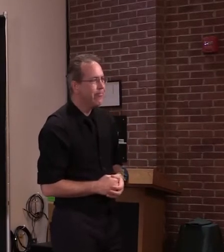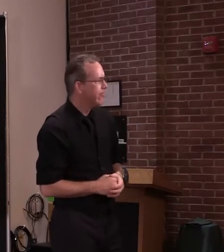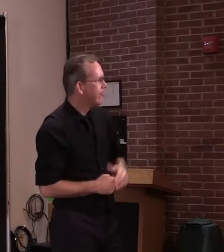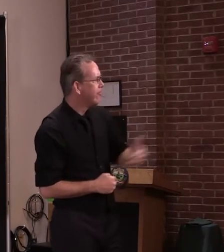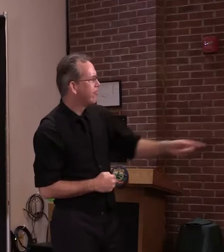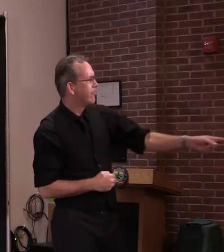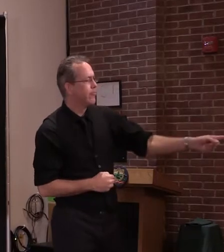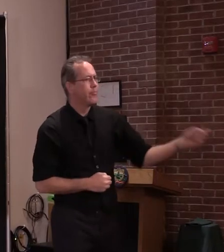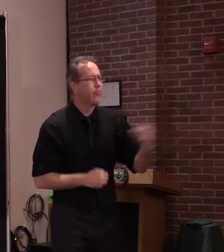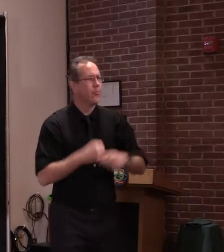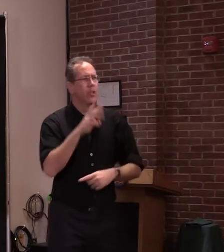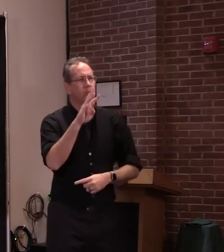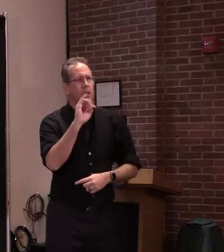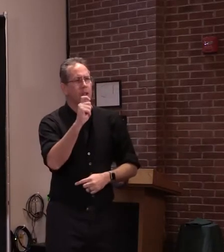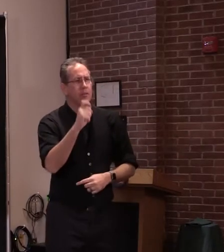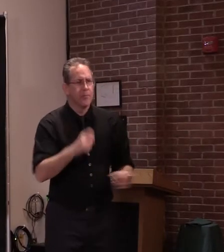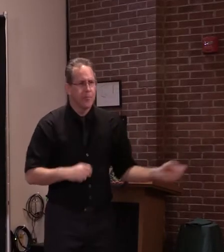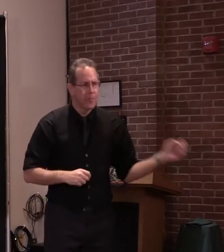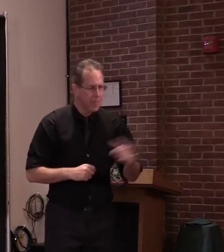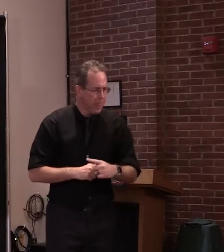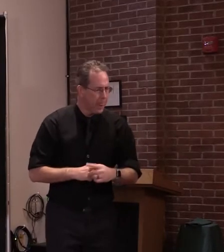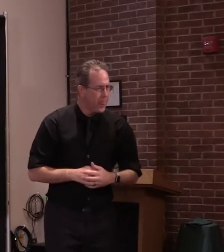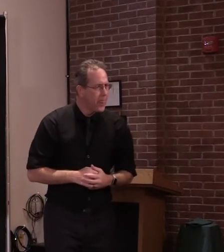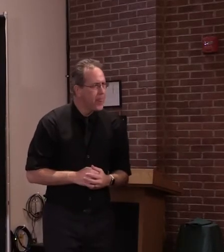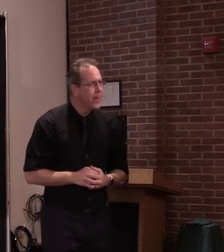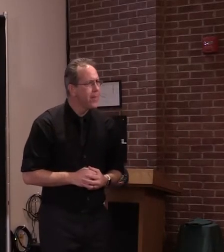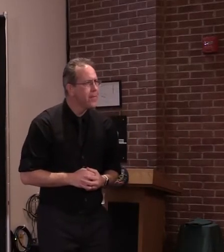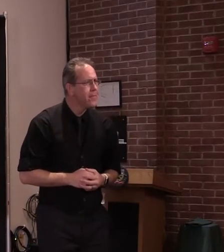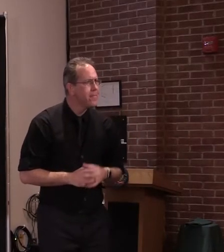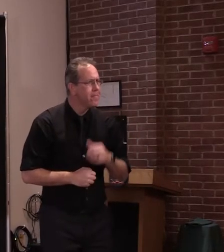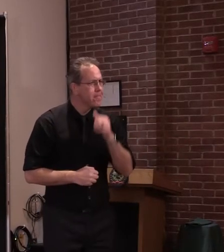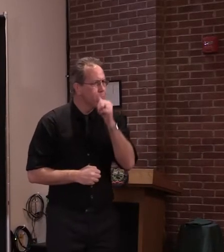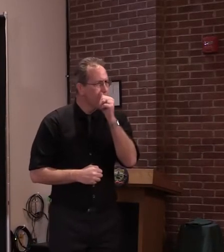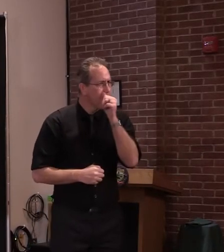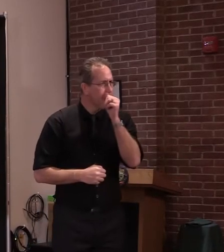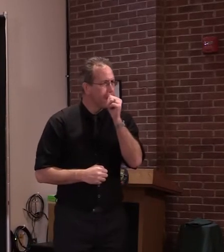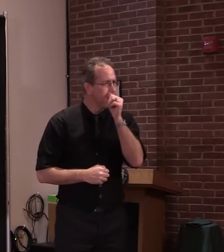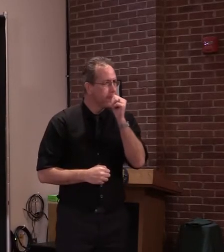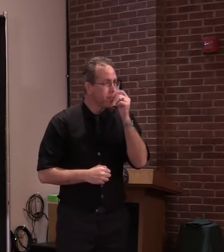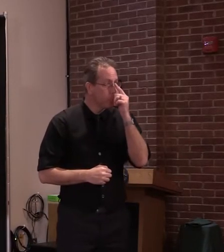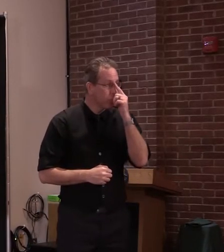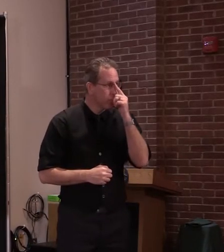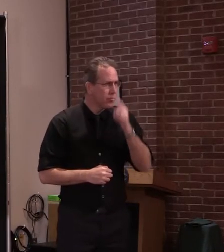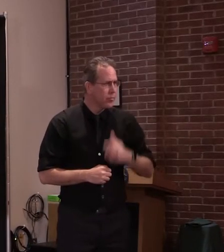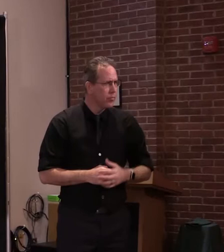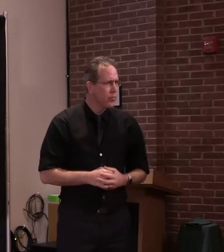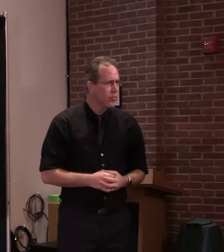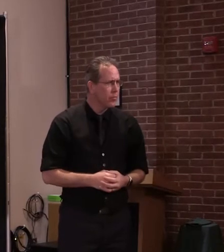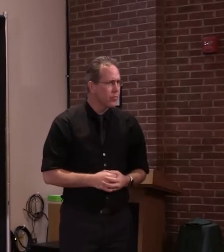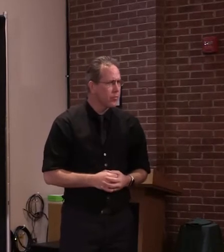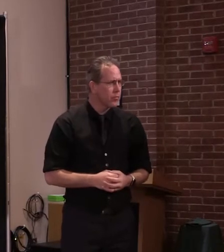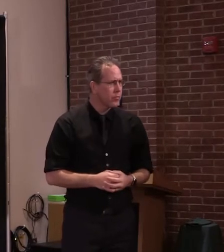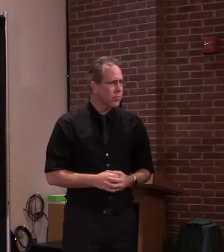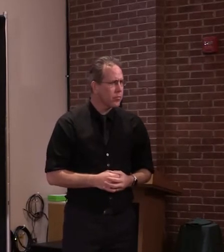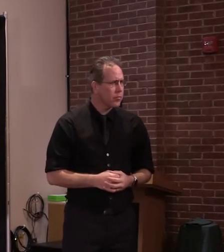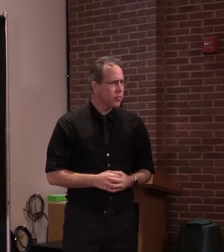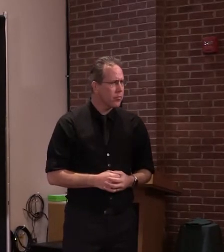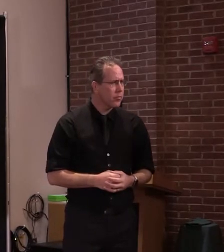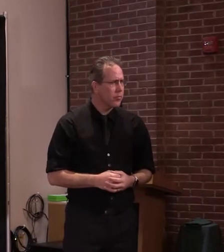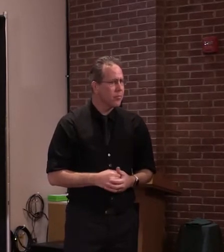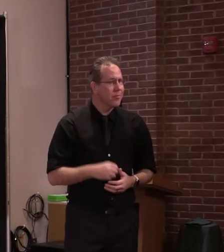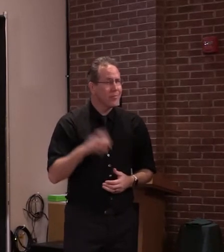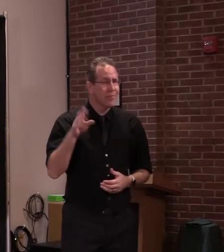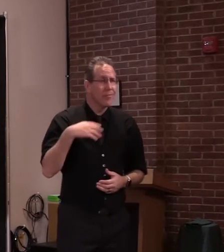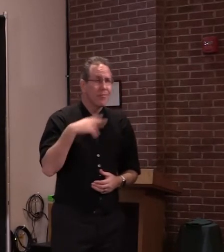is about $200 million in one-time funds put towards pensions right now. Would you support that concept of